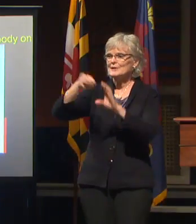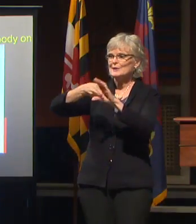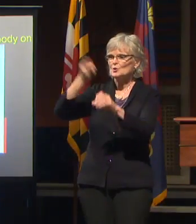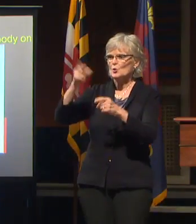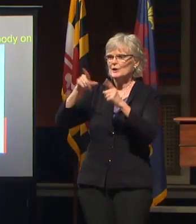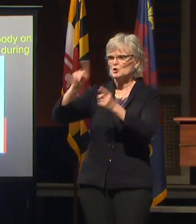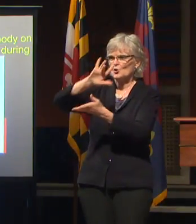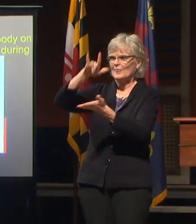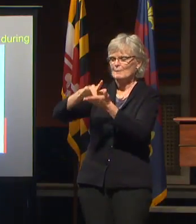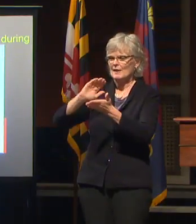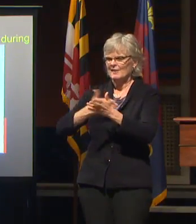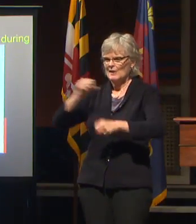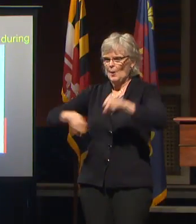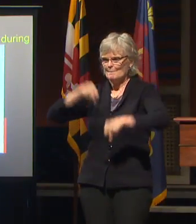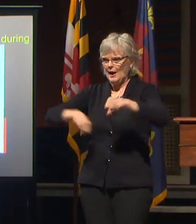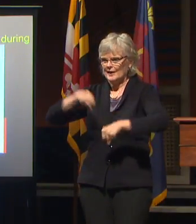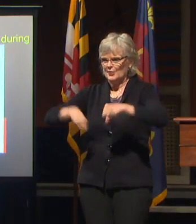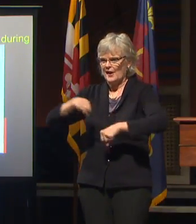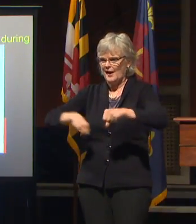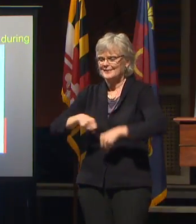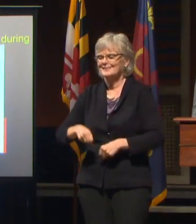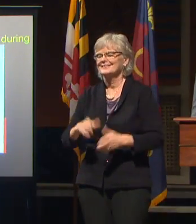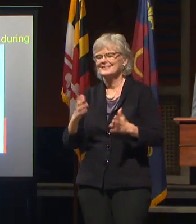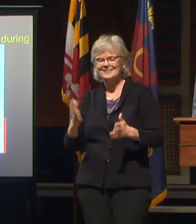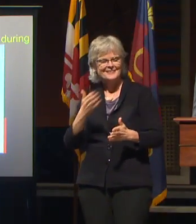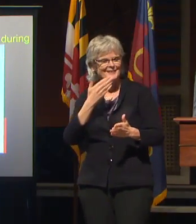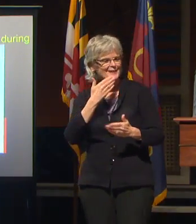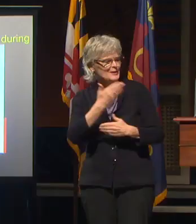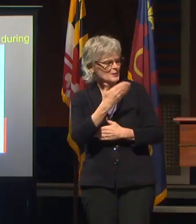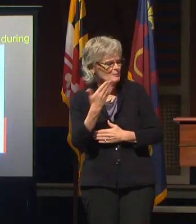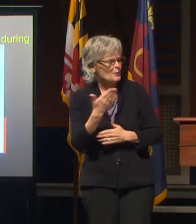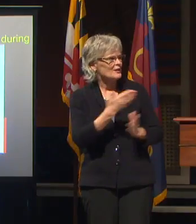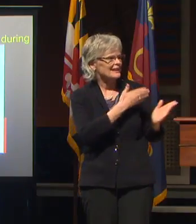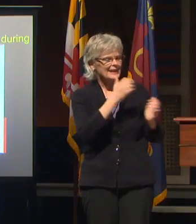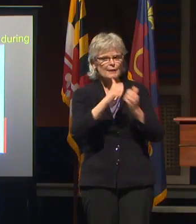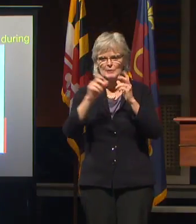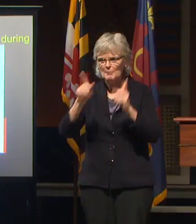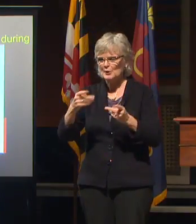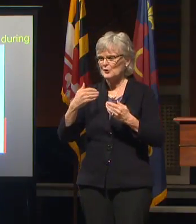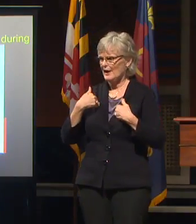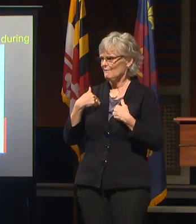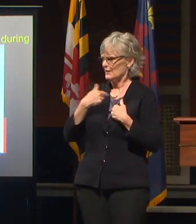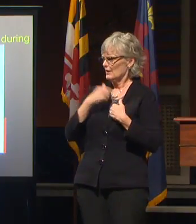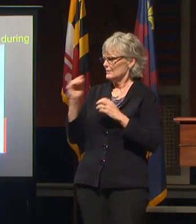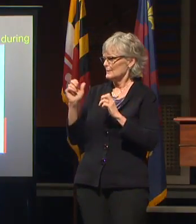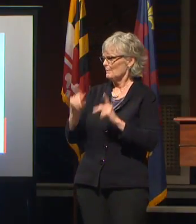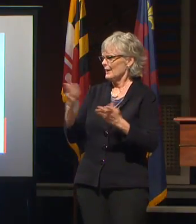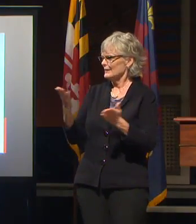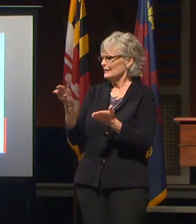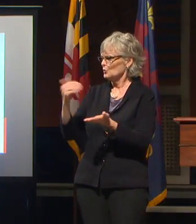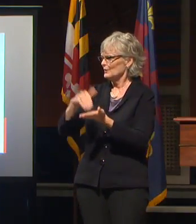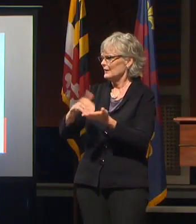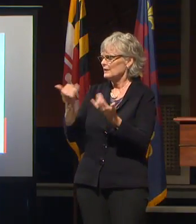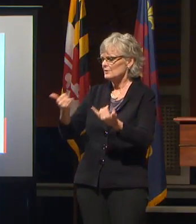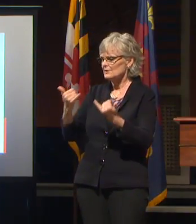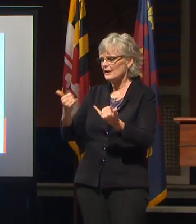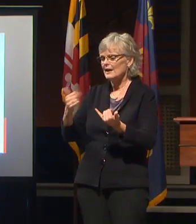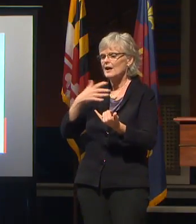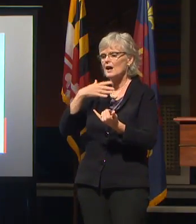the bike-a-thon. Good morning, Governor, Lieutenant Governor. Thank you for having us back here today. I would like